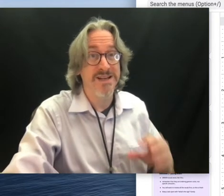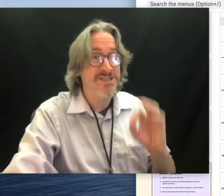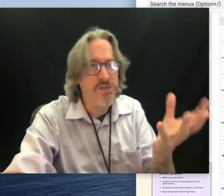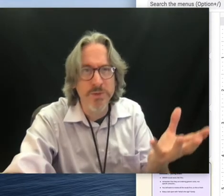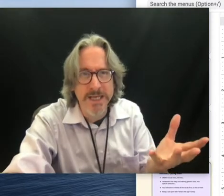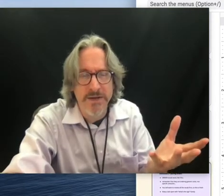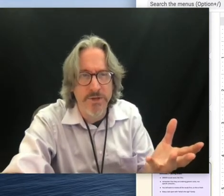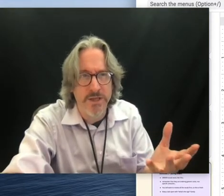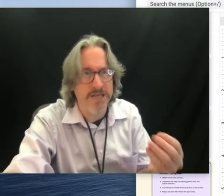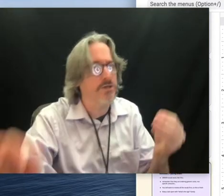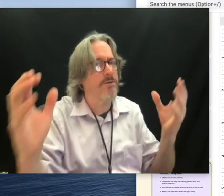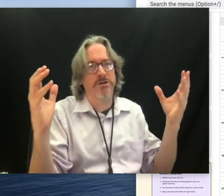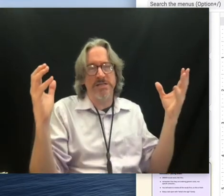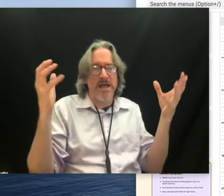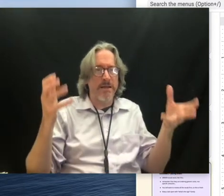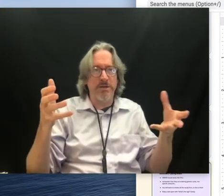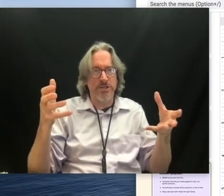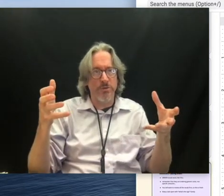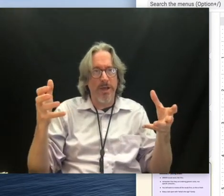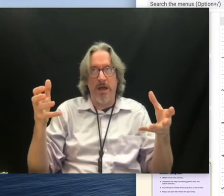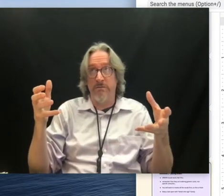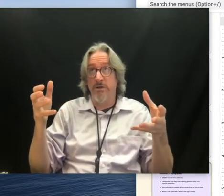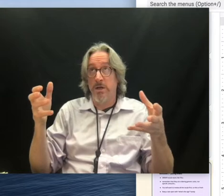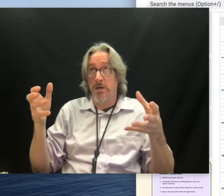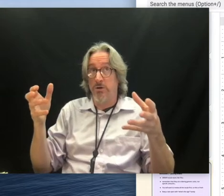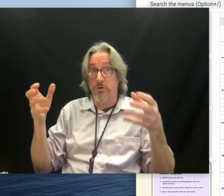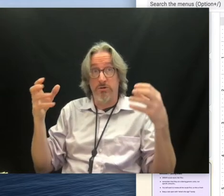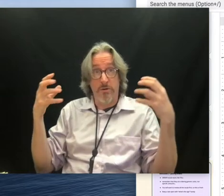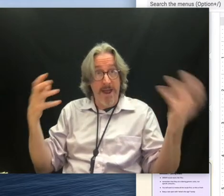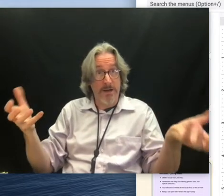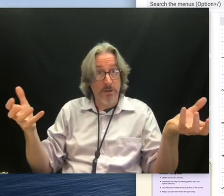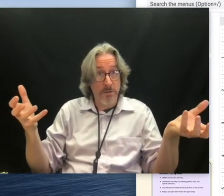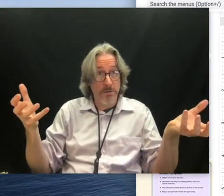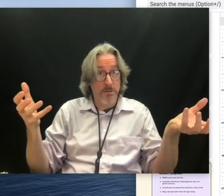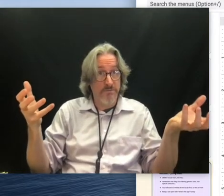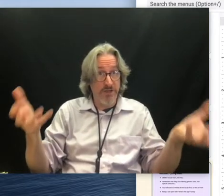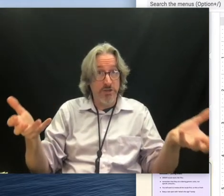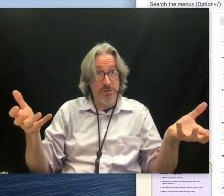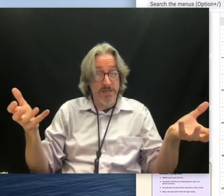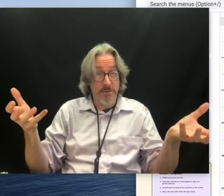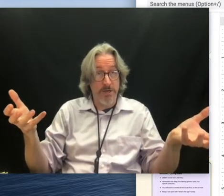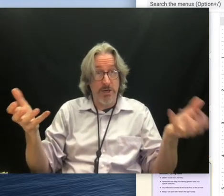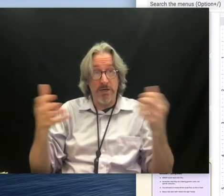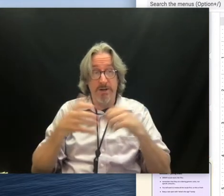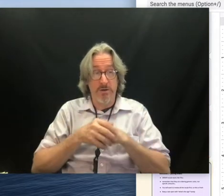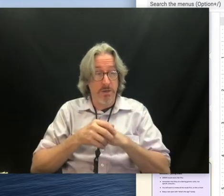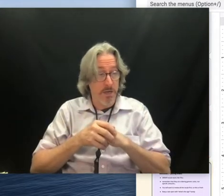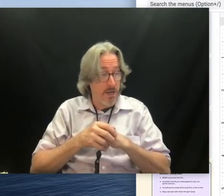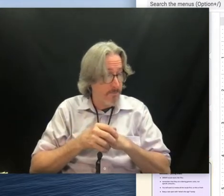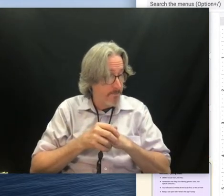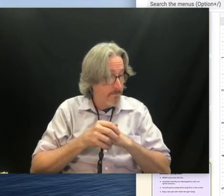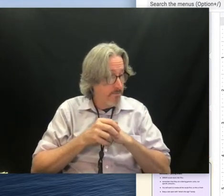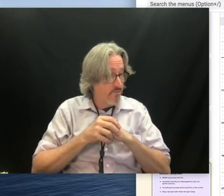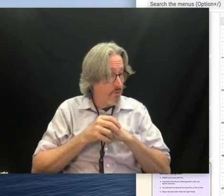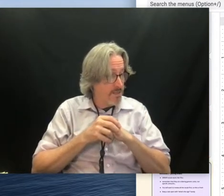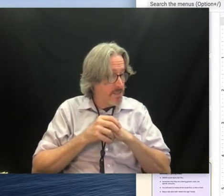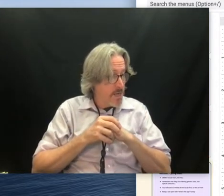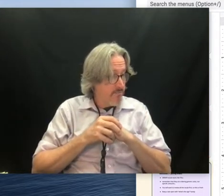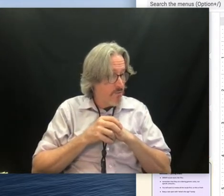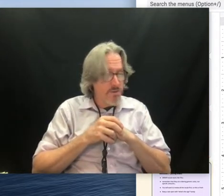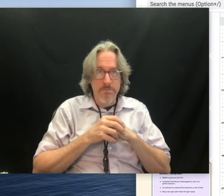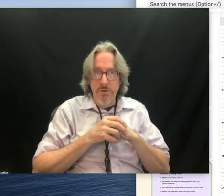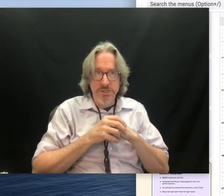Cool. So that's really it with lecture. There's not that much in the way of grammatical features that I want to talk about for